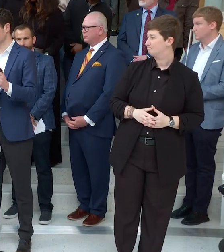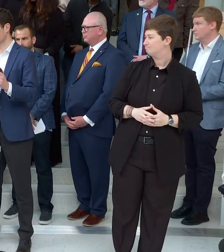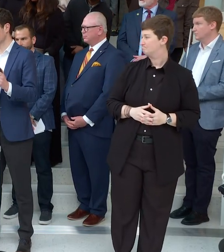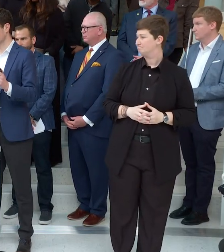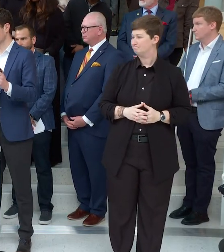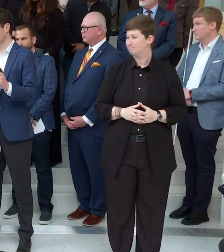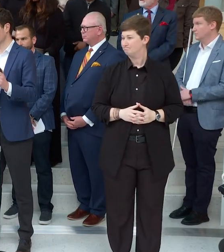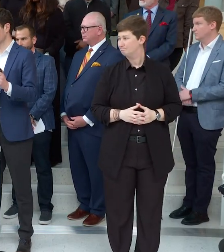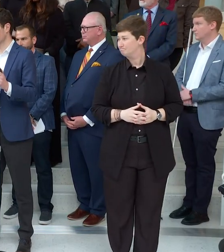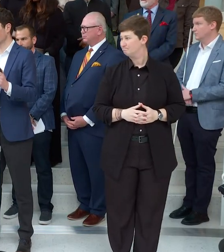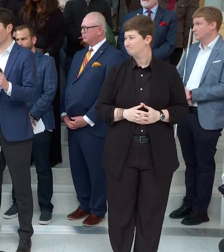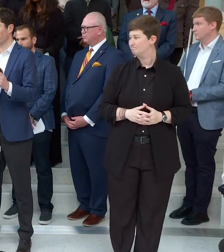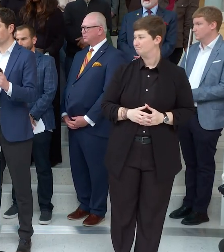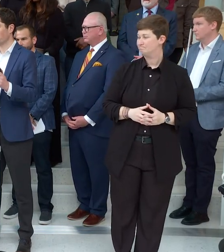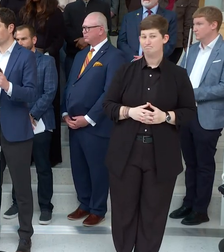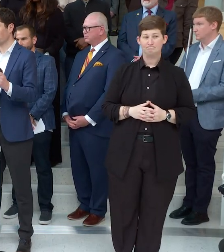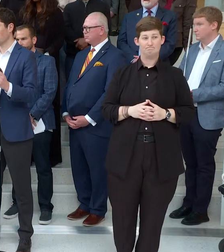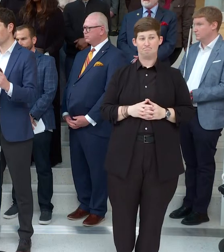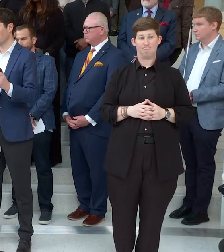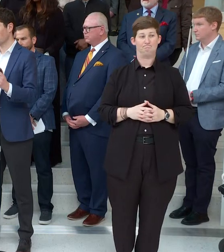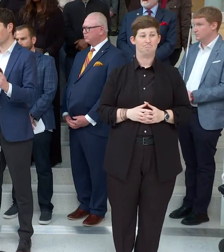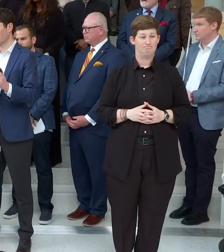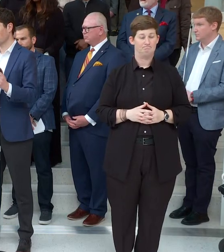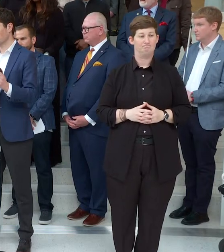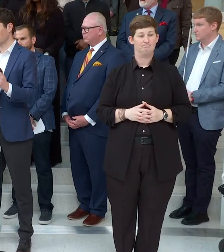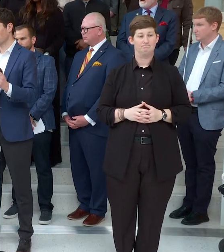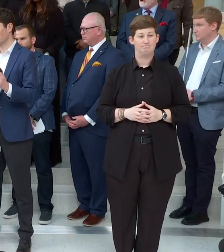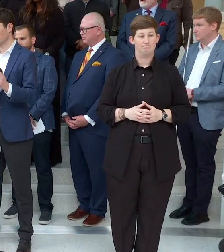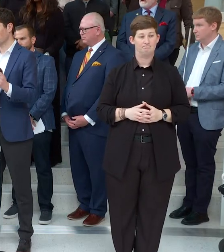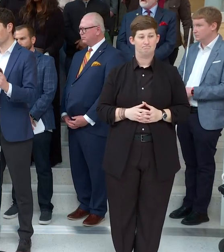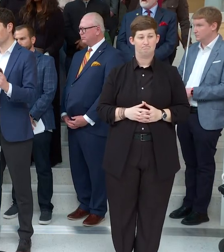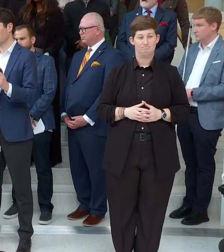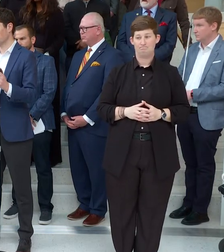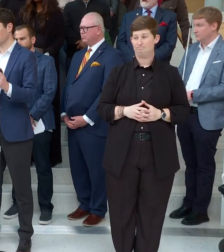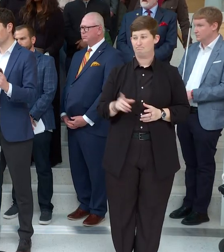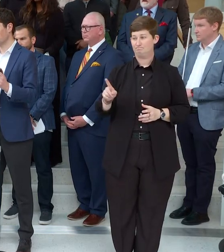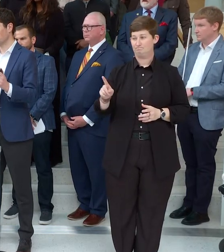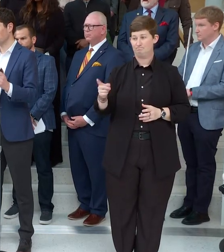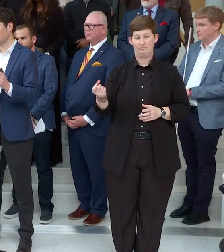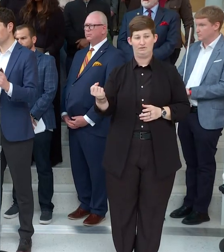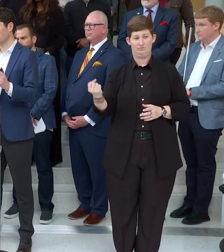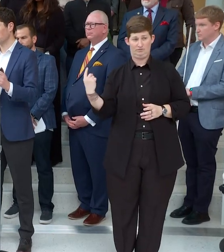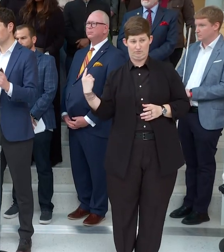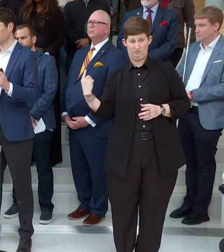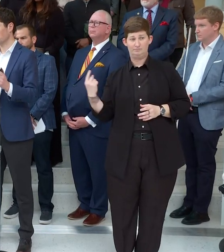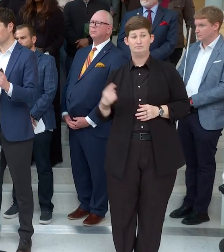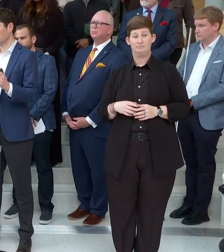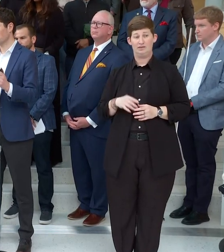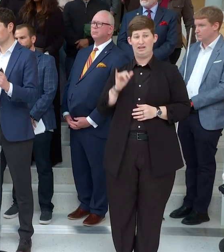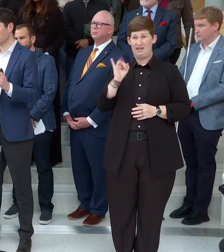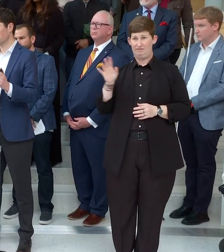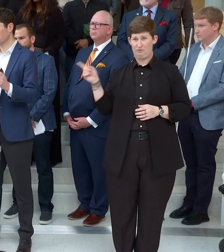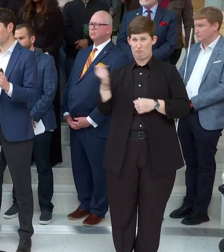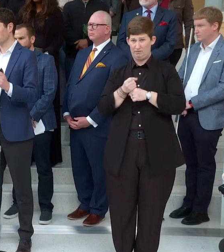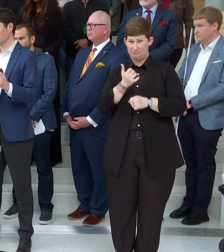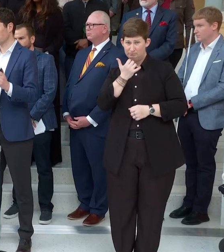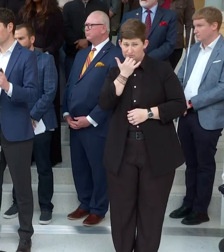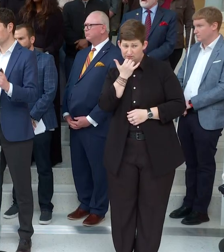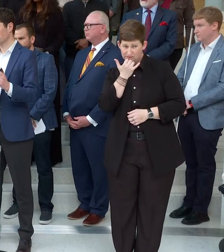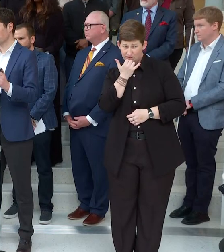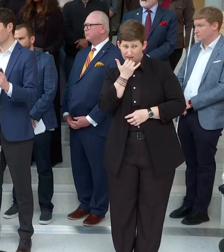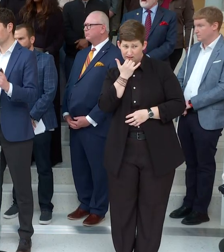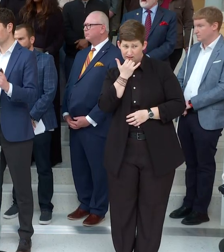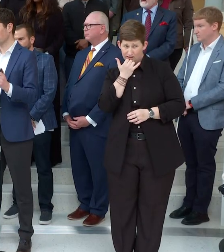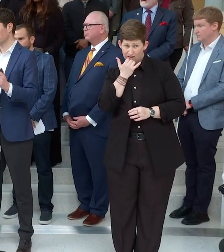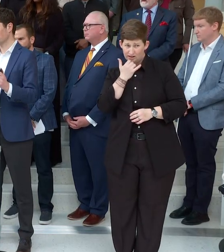if you want to speak to them individually. I gotta get to my. You say if you made a mistake, do you feel that you made a mistake? Well, I feel